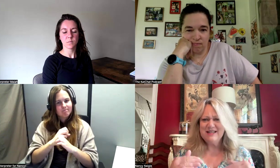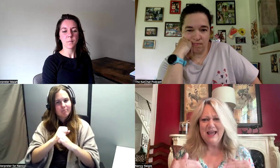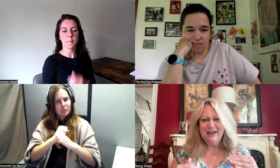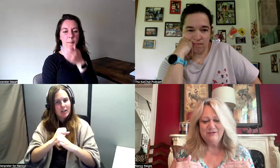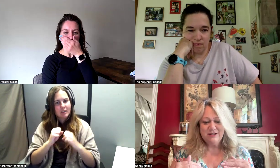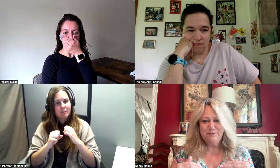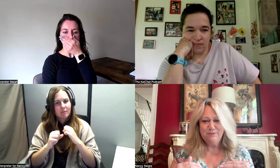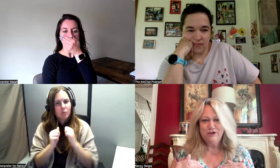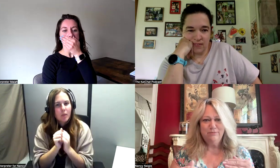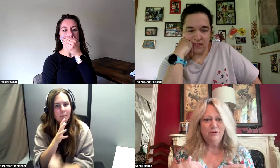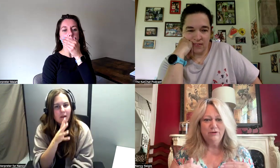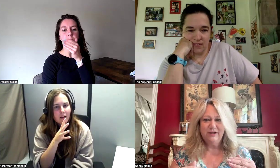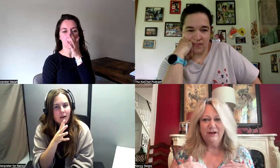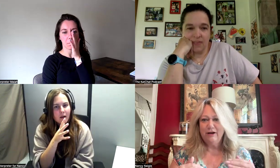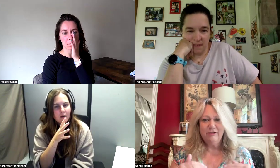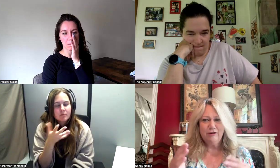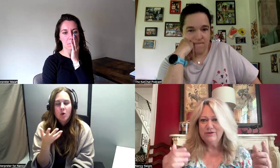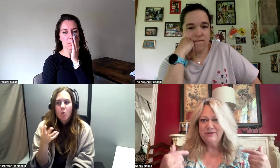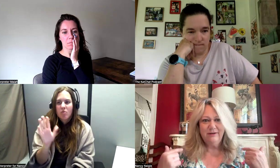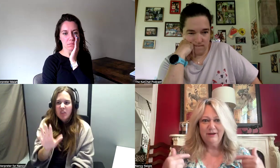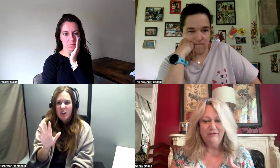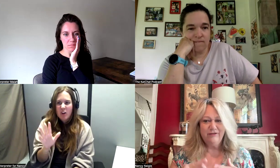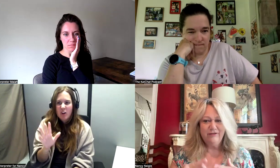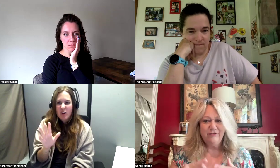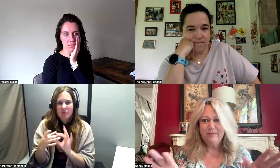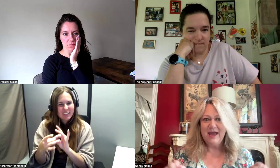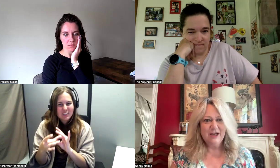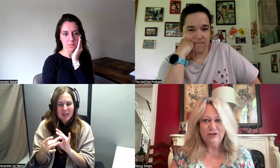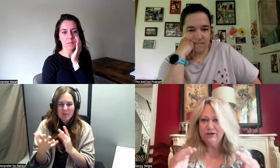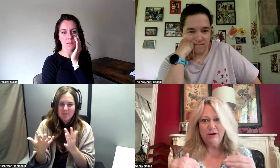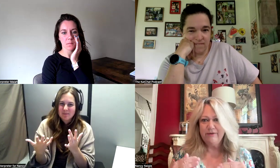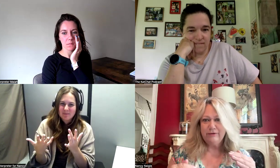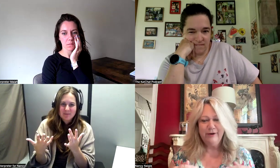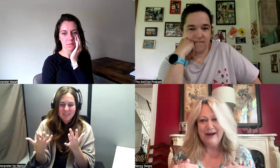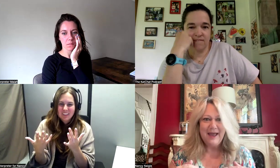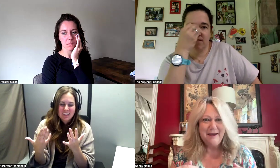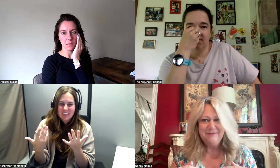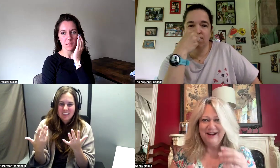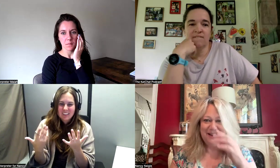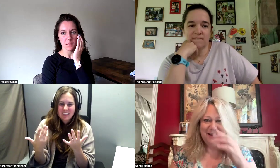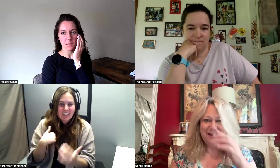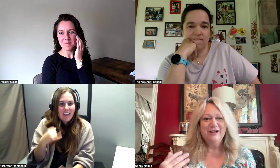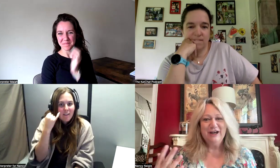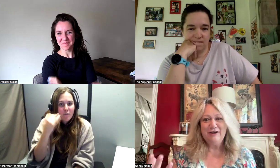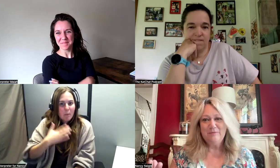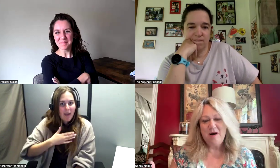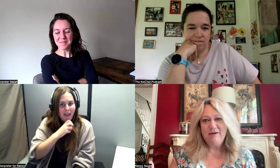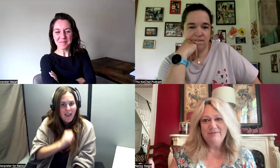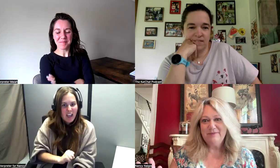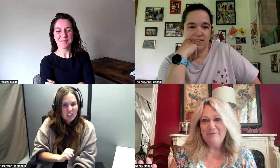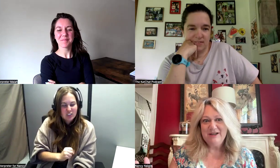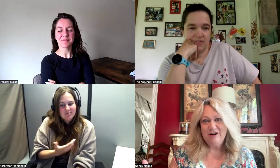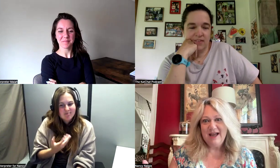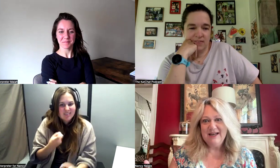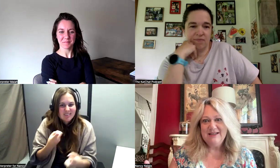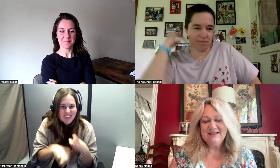there's this thing, there's this push and pull. And, girls, if you're my age, you're going through it. I am, where, your